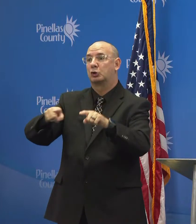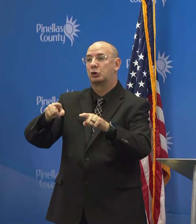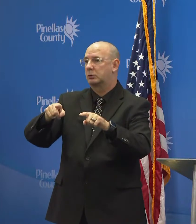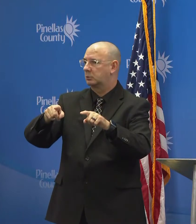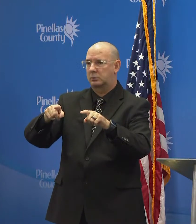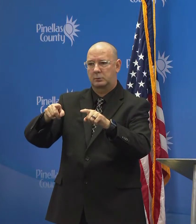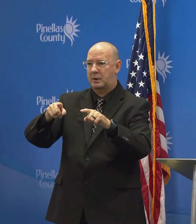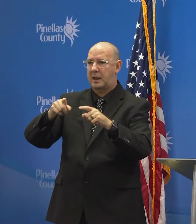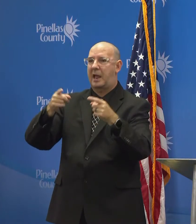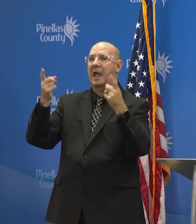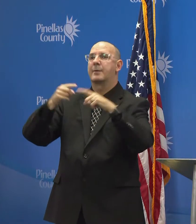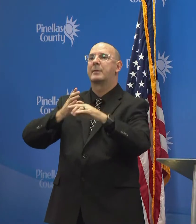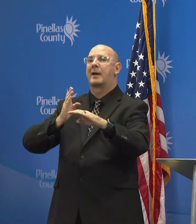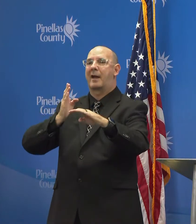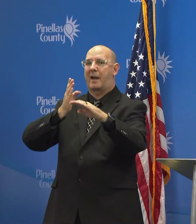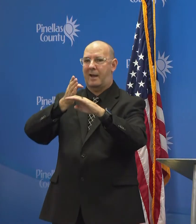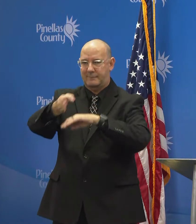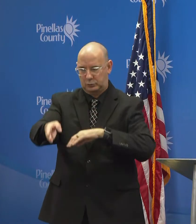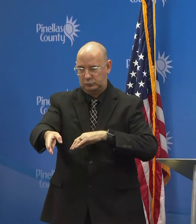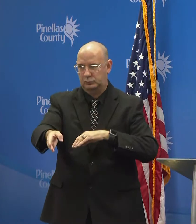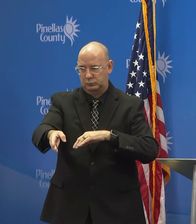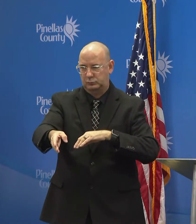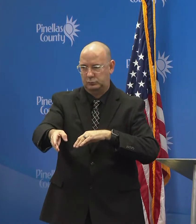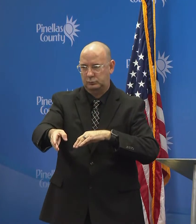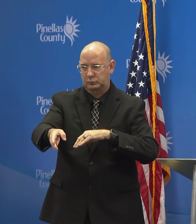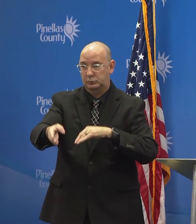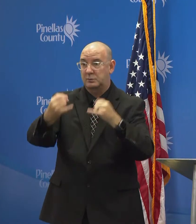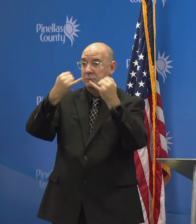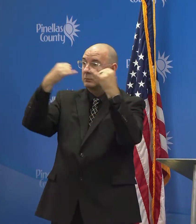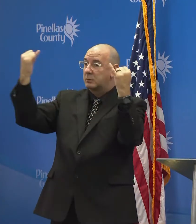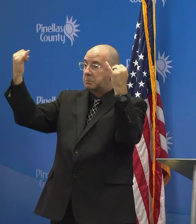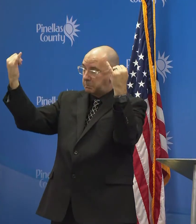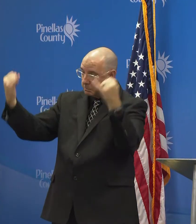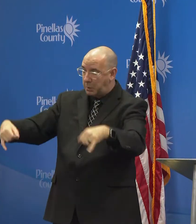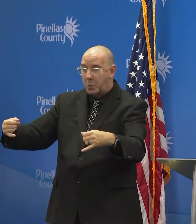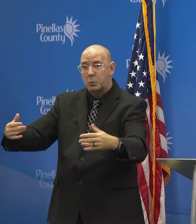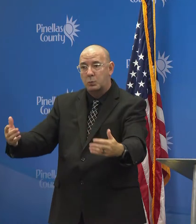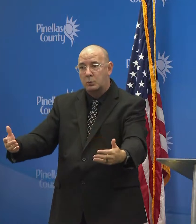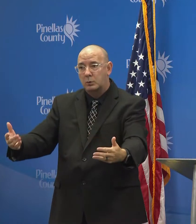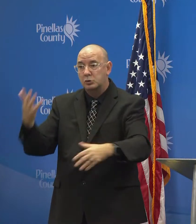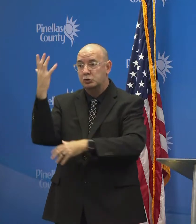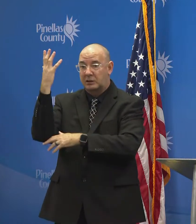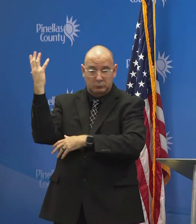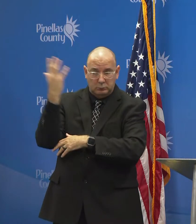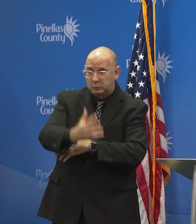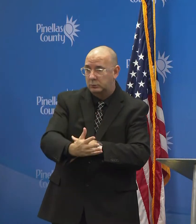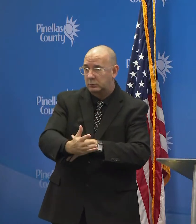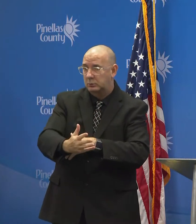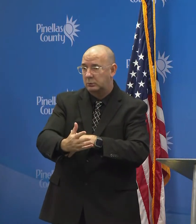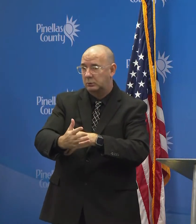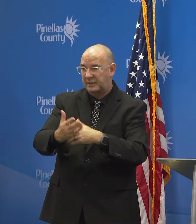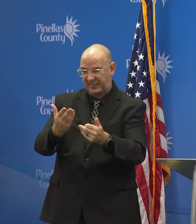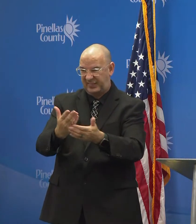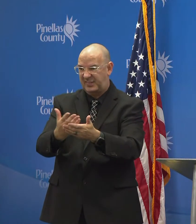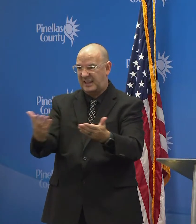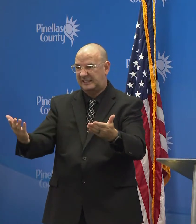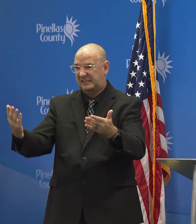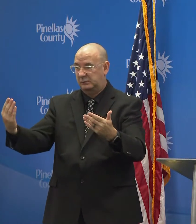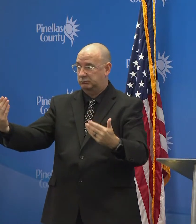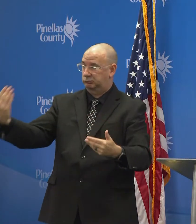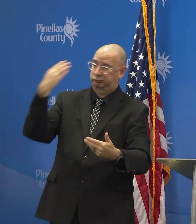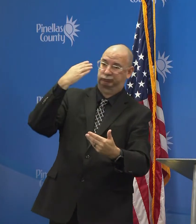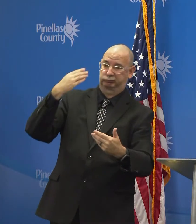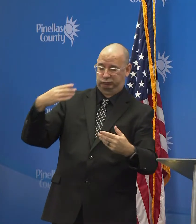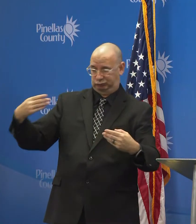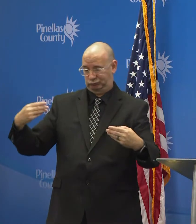ground, fallen power lines. We can replace property. We can't replace people.